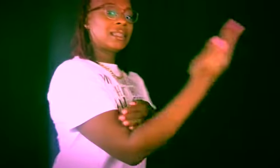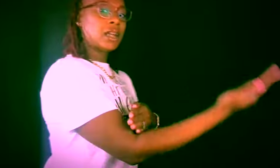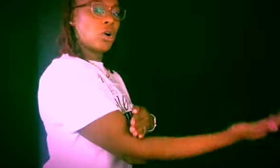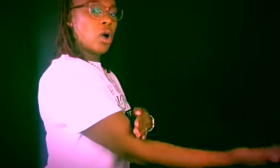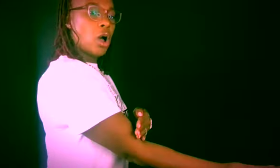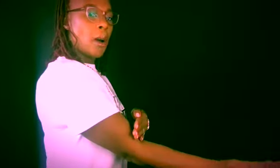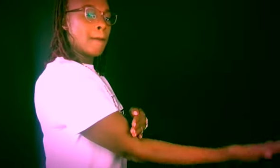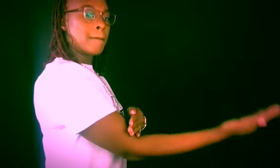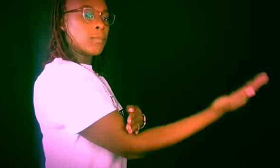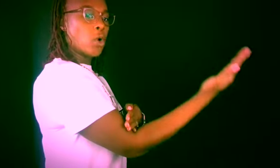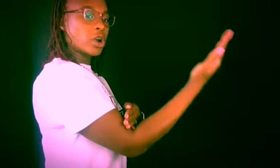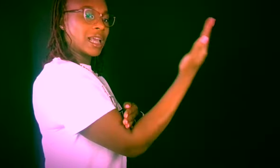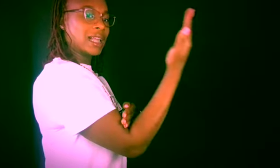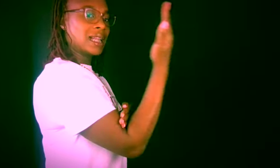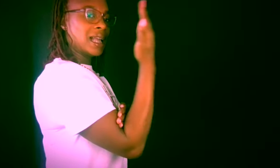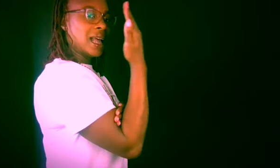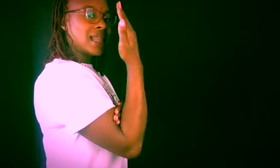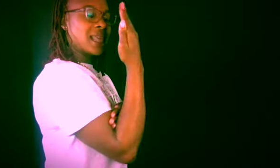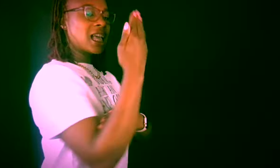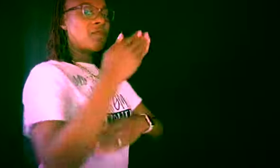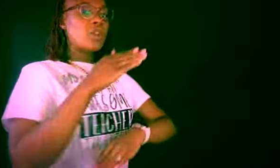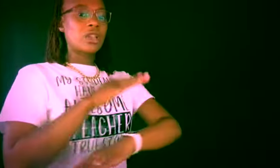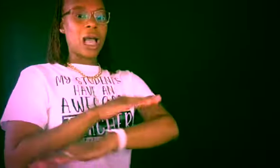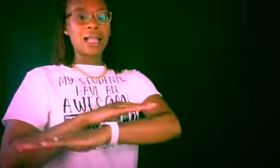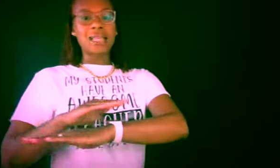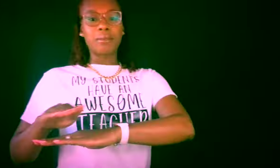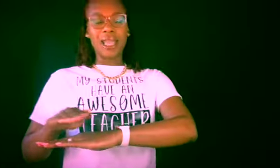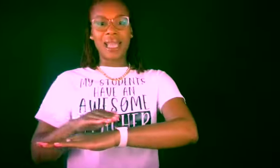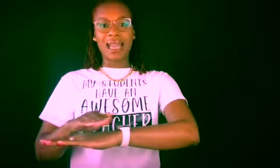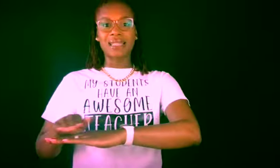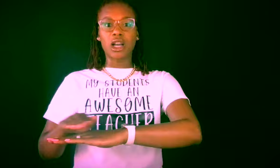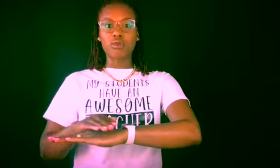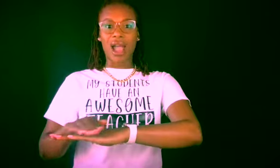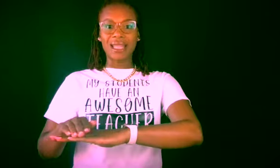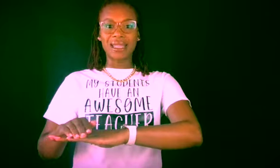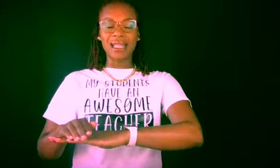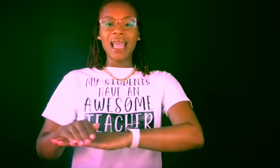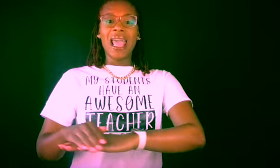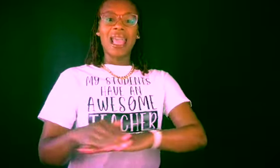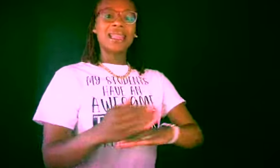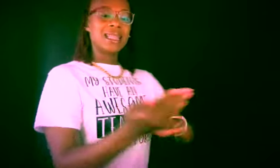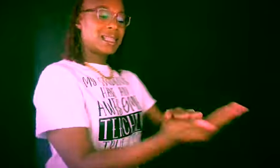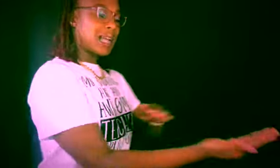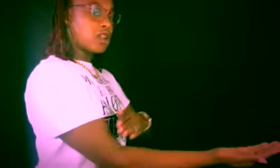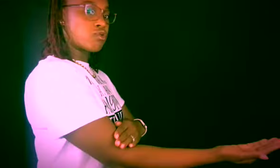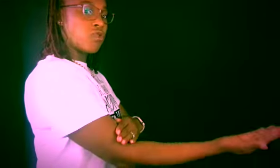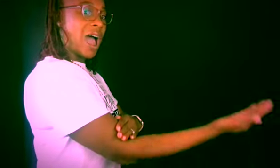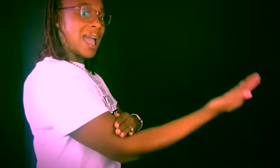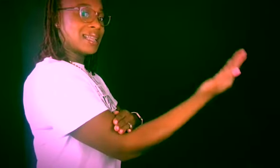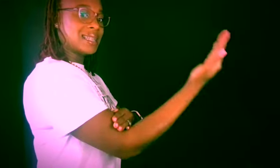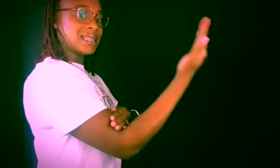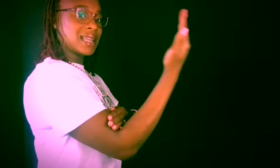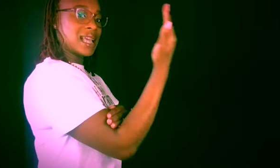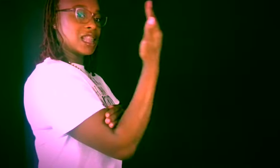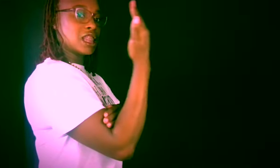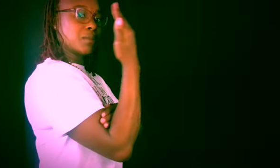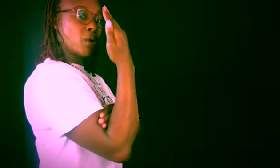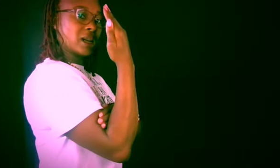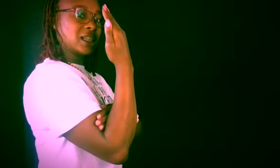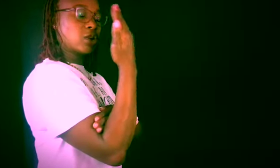So, morning. Think of your non-dominant hand as the horizon, and the sun rises in the morning. So your